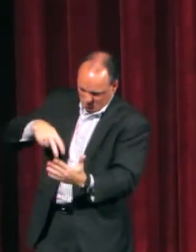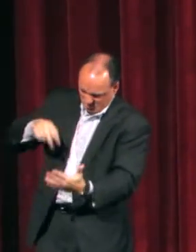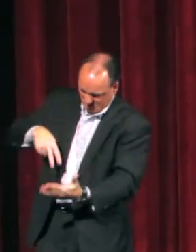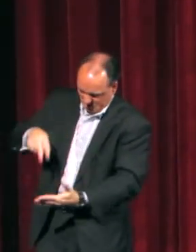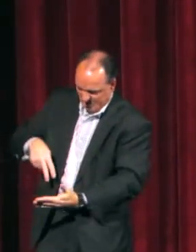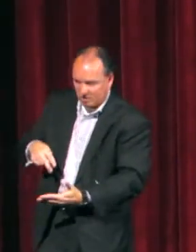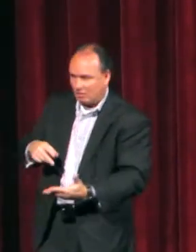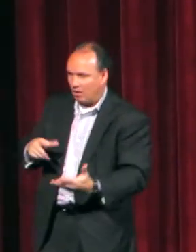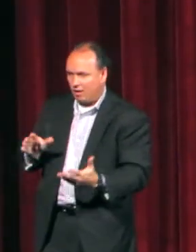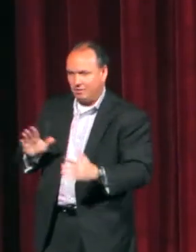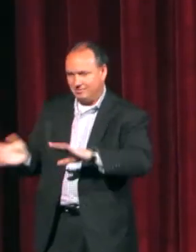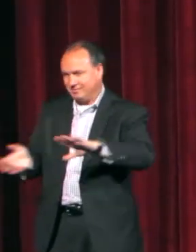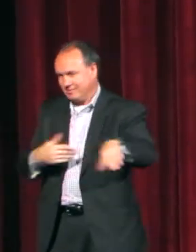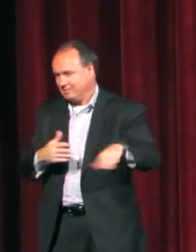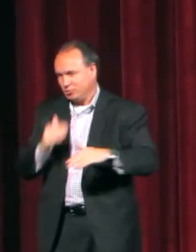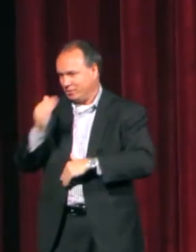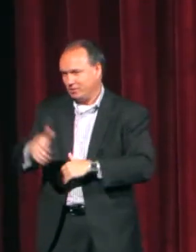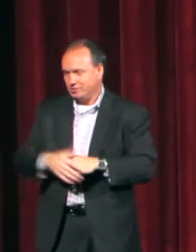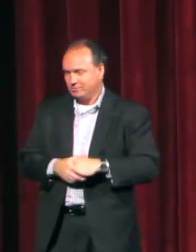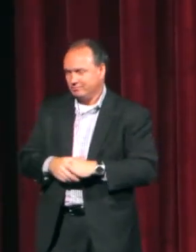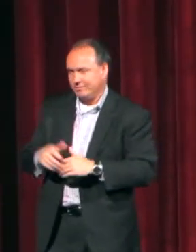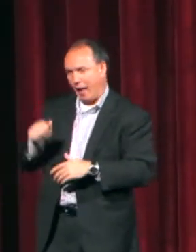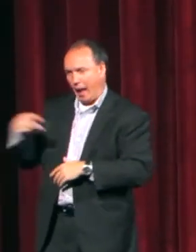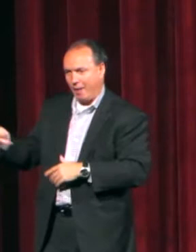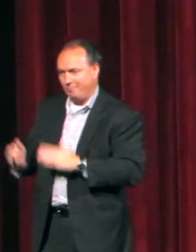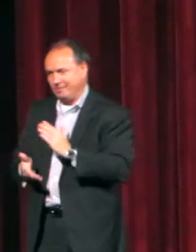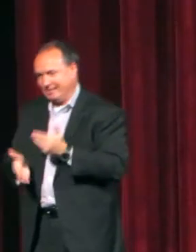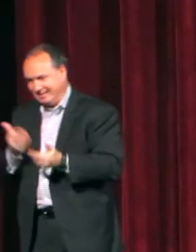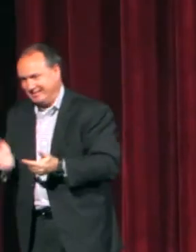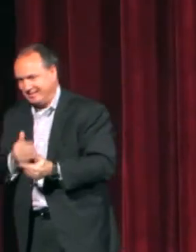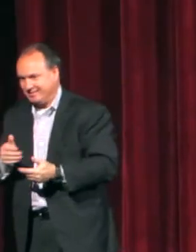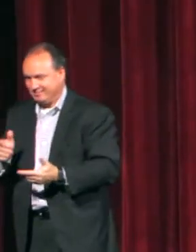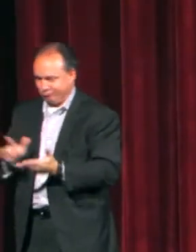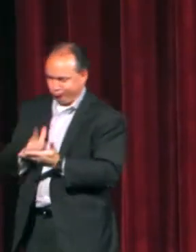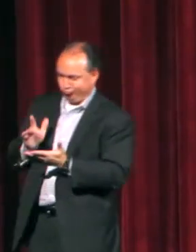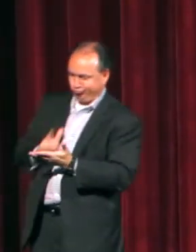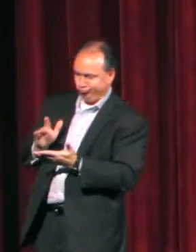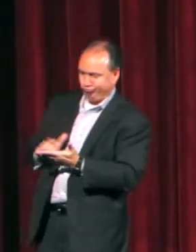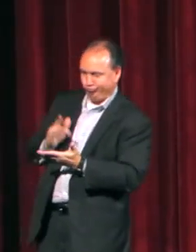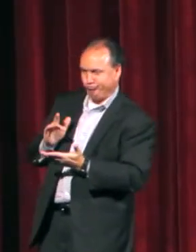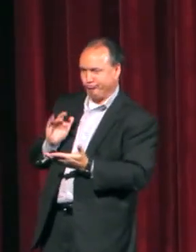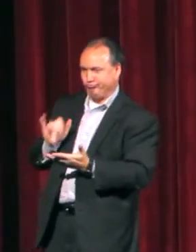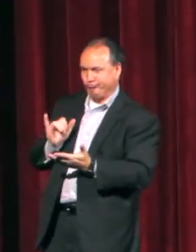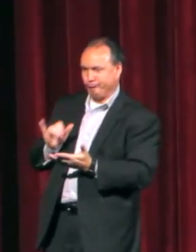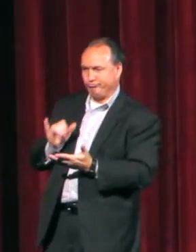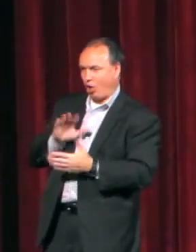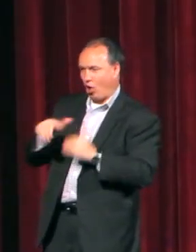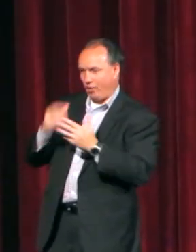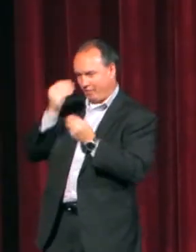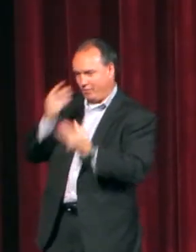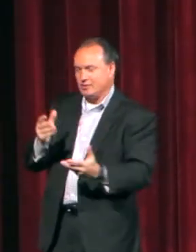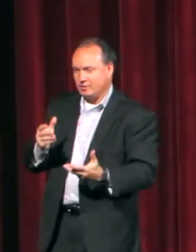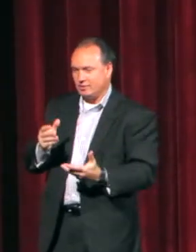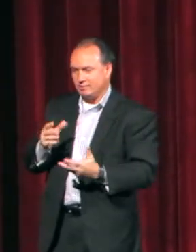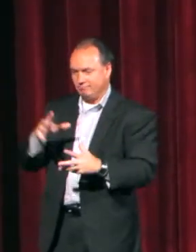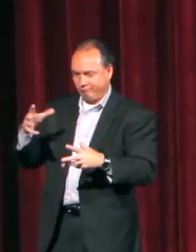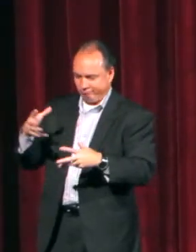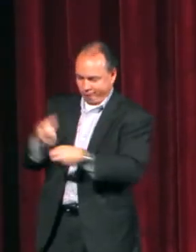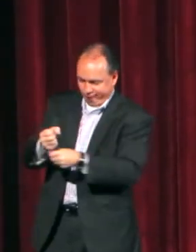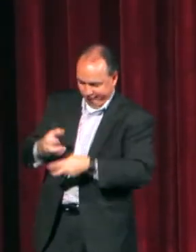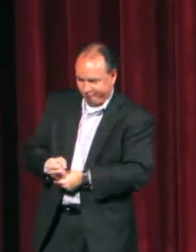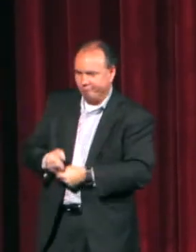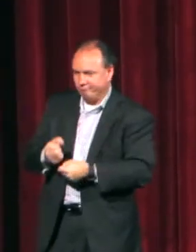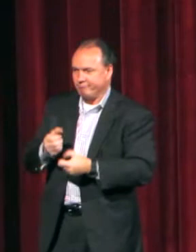would have as to how to respond to any type of critical incident. It takes all that information and puts them into